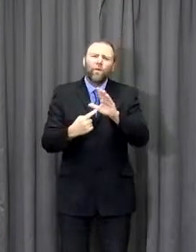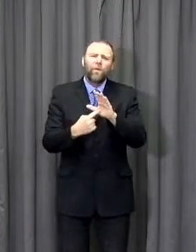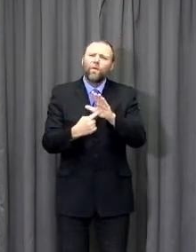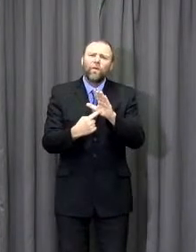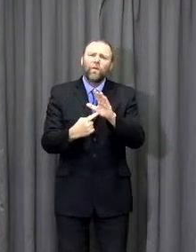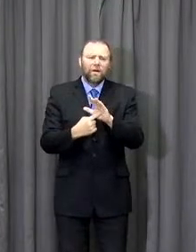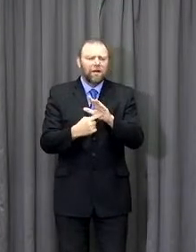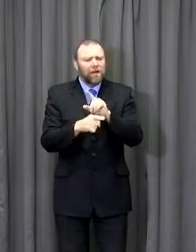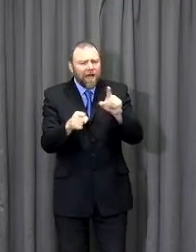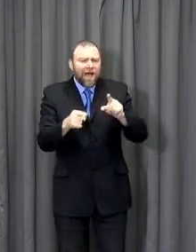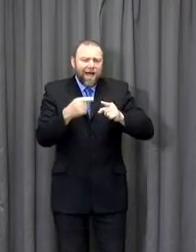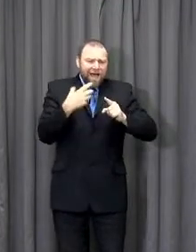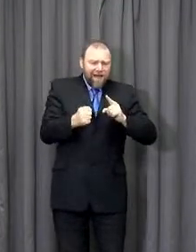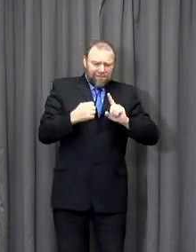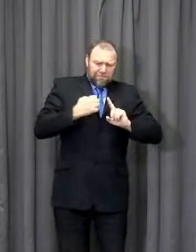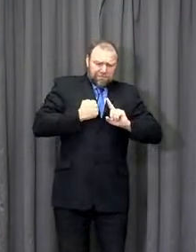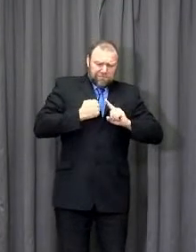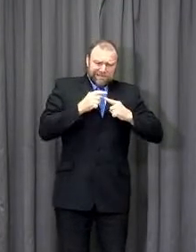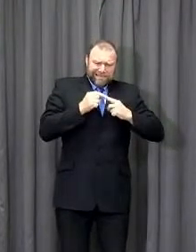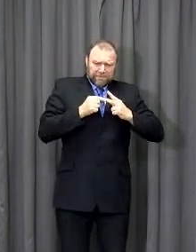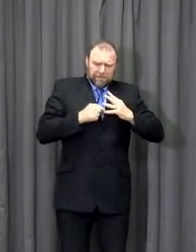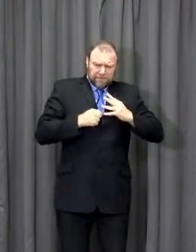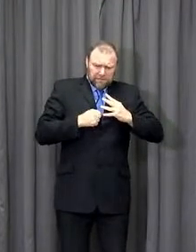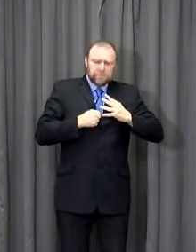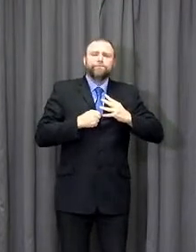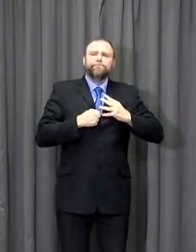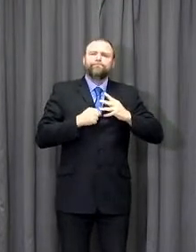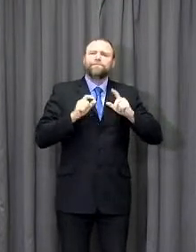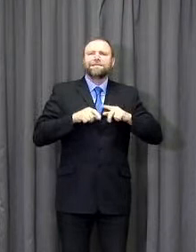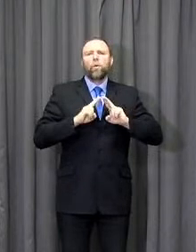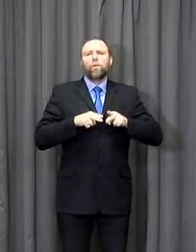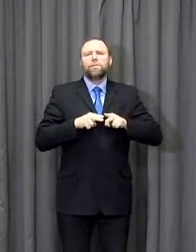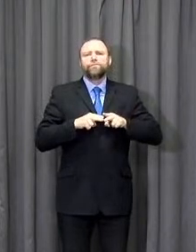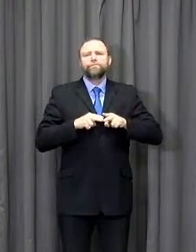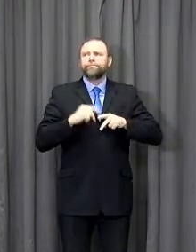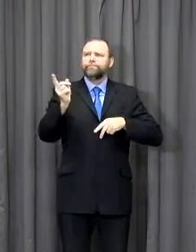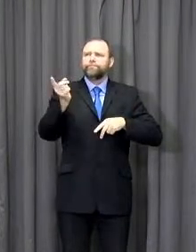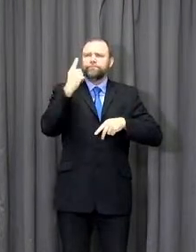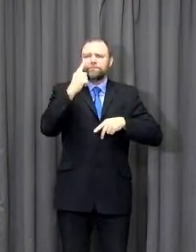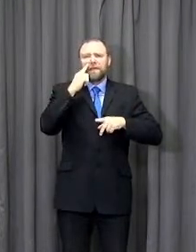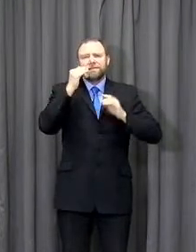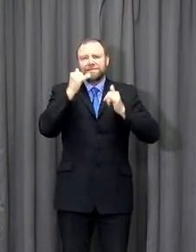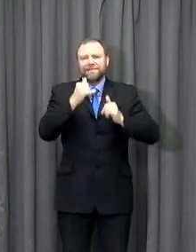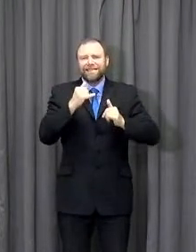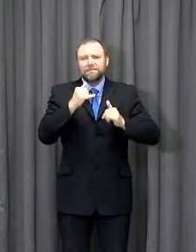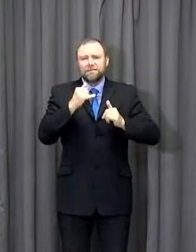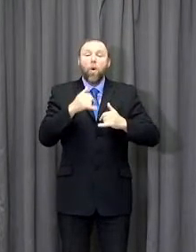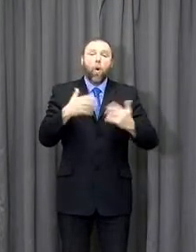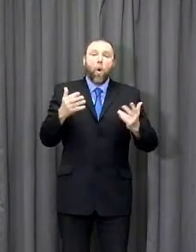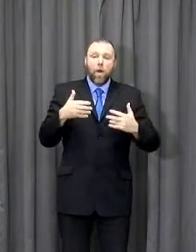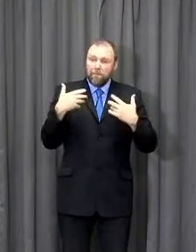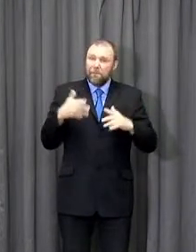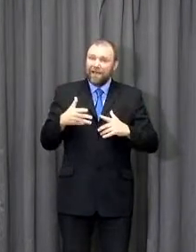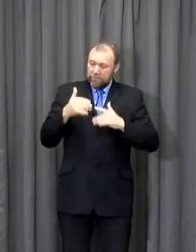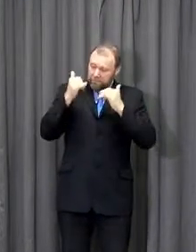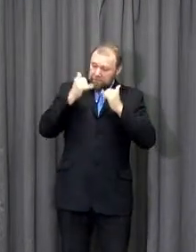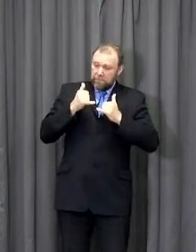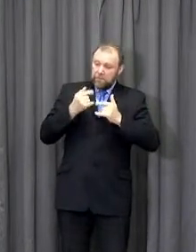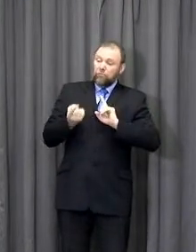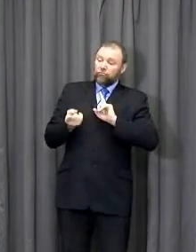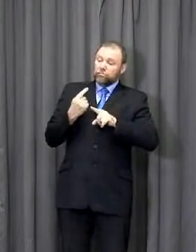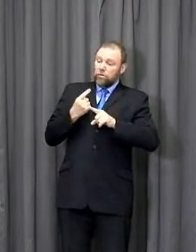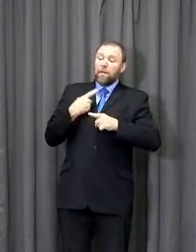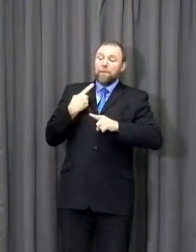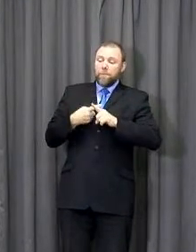have symptoms, that they stay home and arrange to get a test. And those people who test positive or who are identified as a close contact of